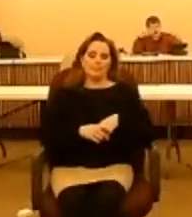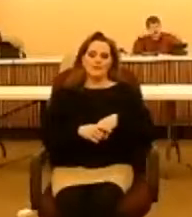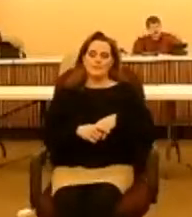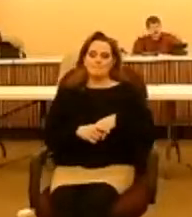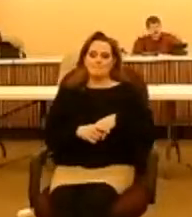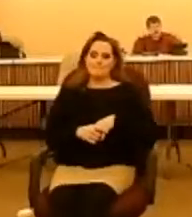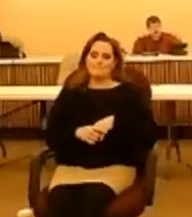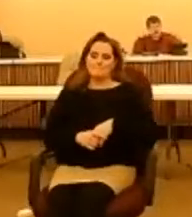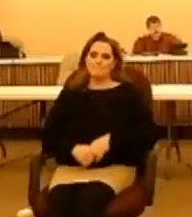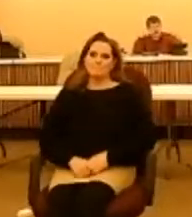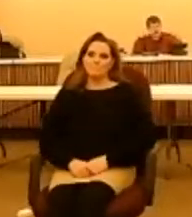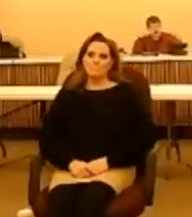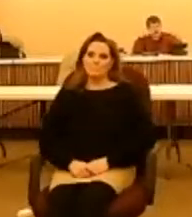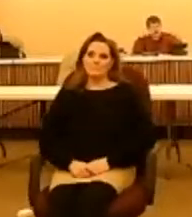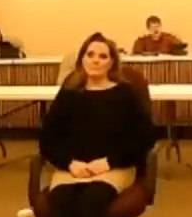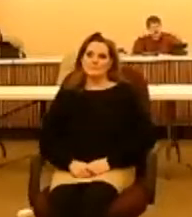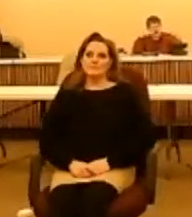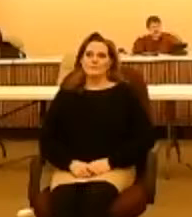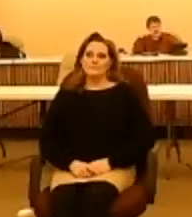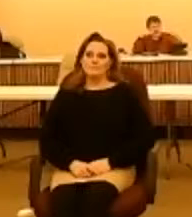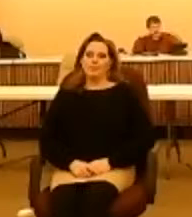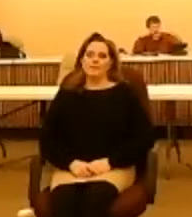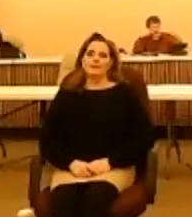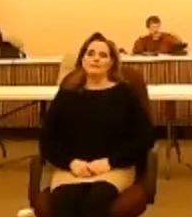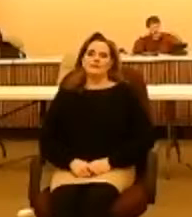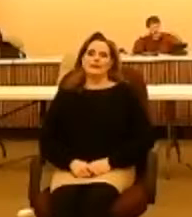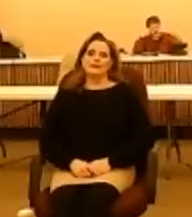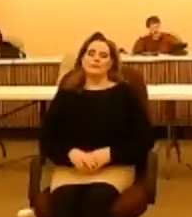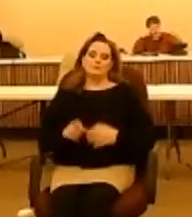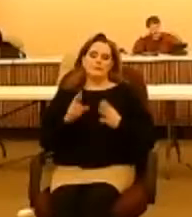it was getting on the state and federal registry.